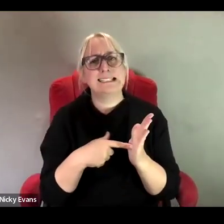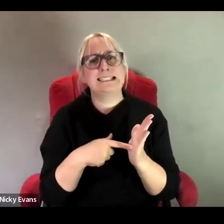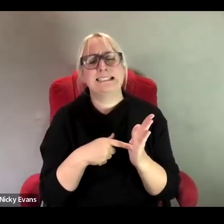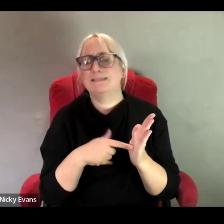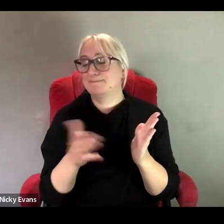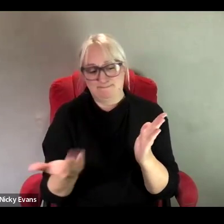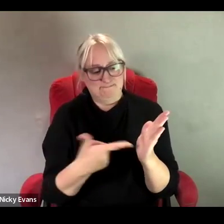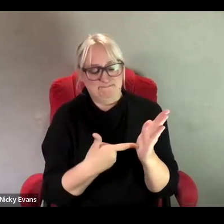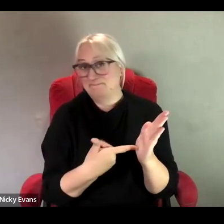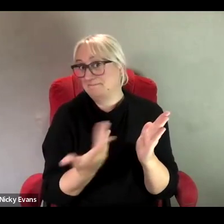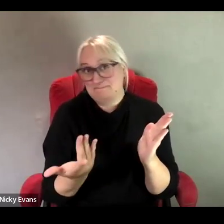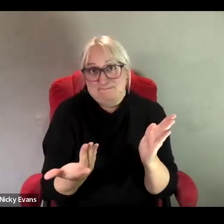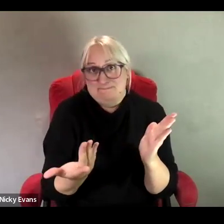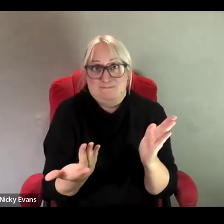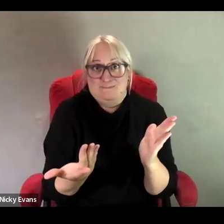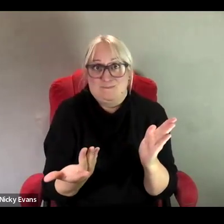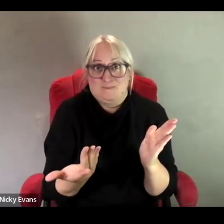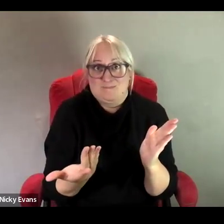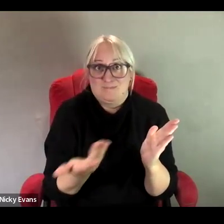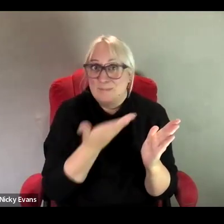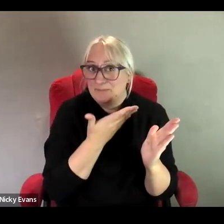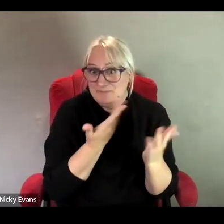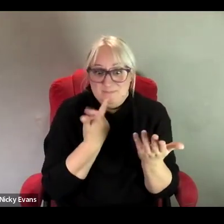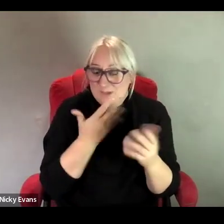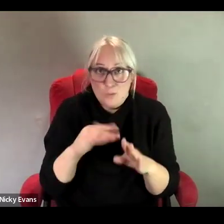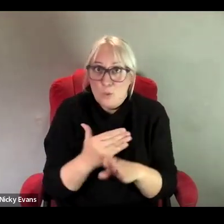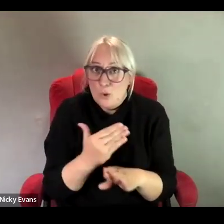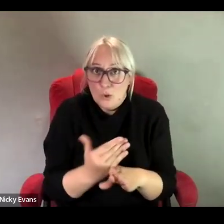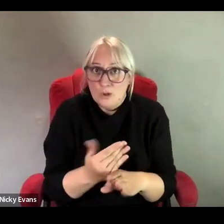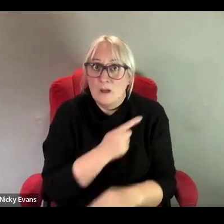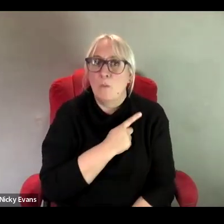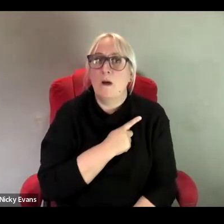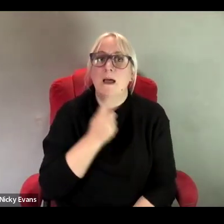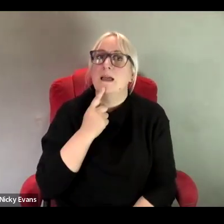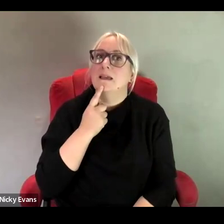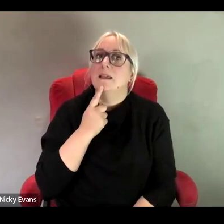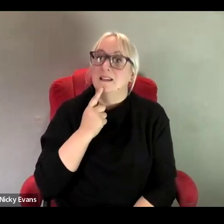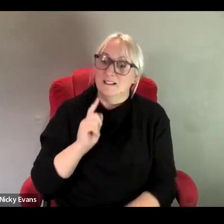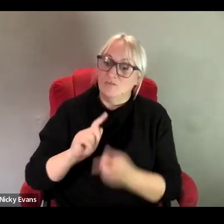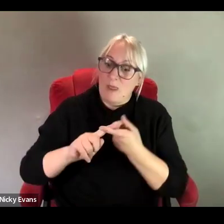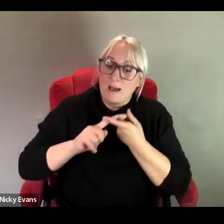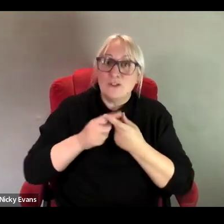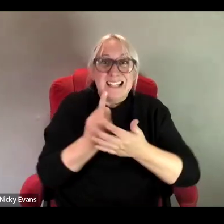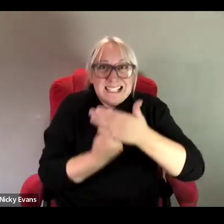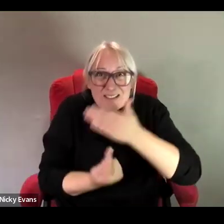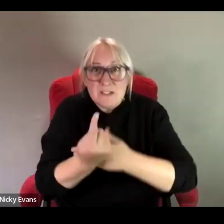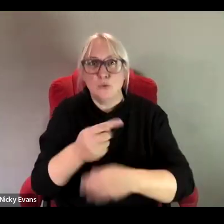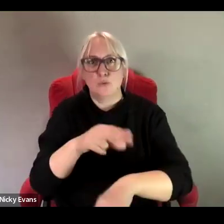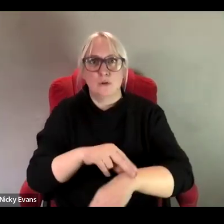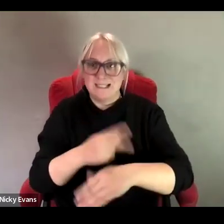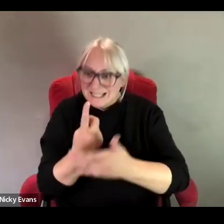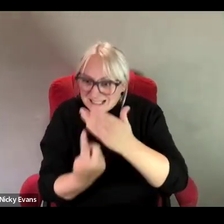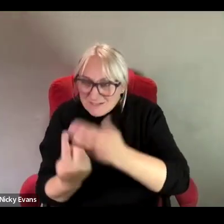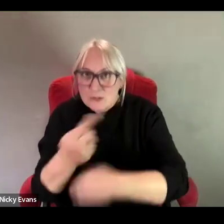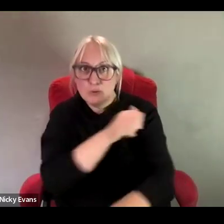like, they fall down. This is always going to fall down, because it's always going to be down to individual doctors and nurses who will make those decisions.